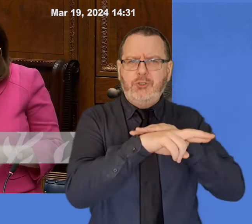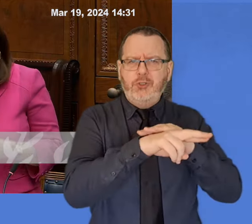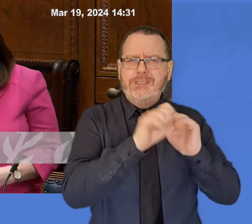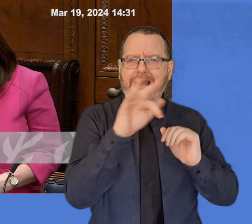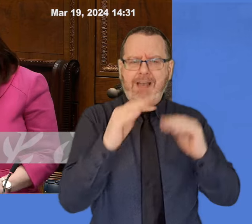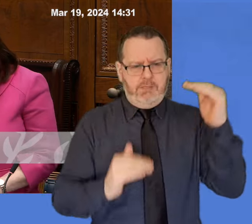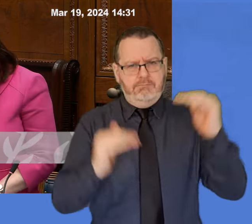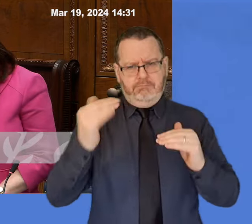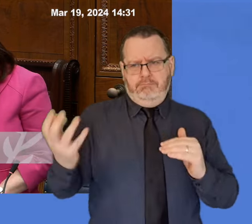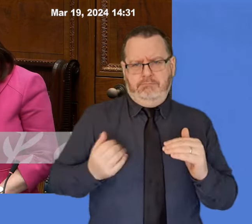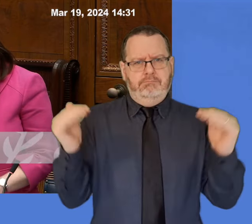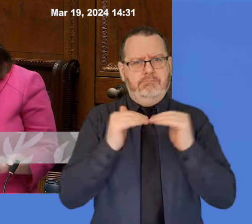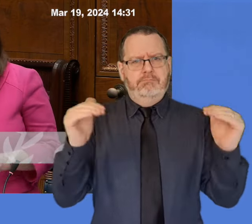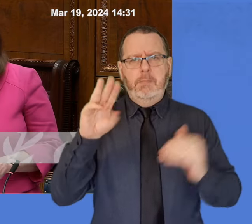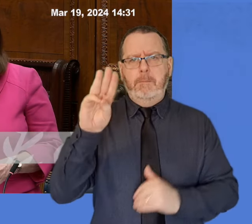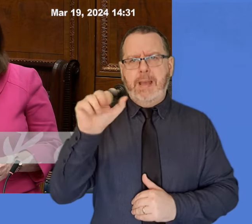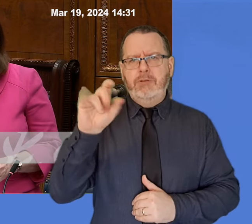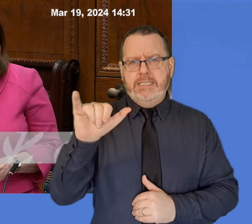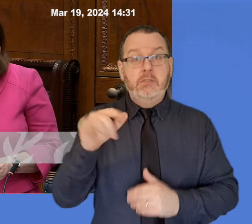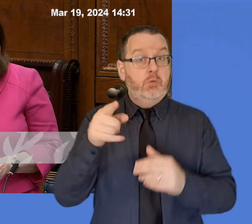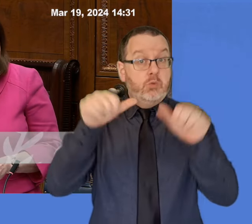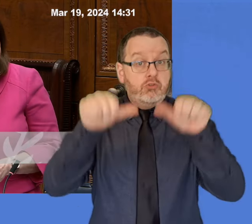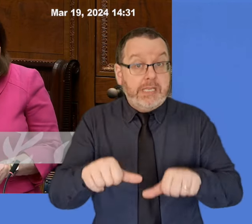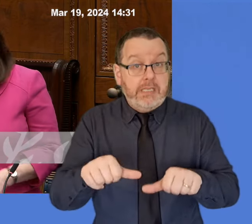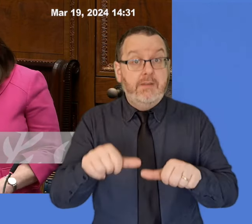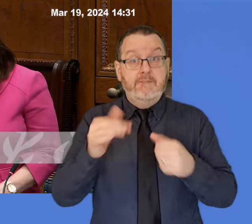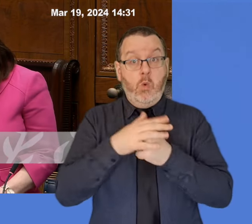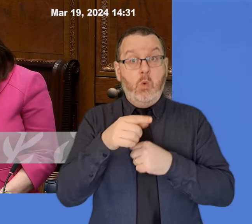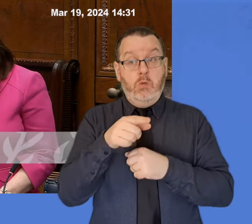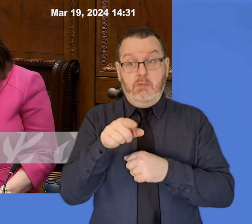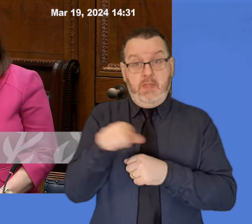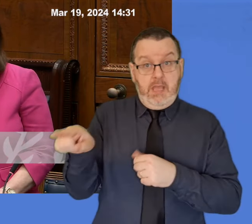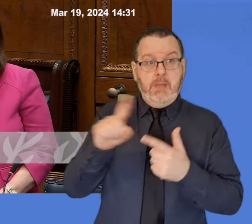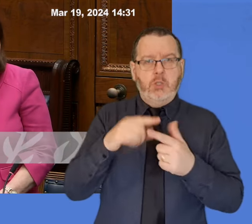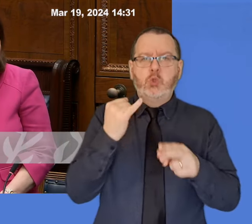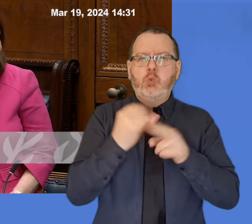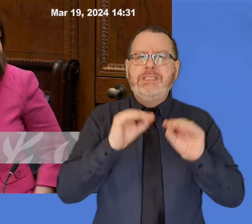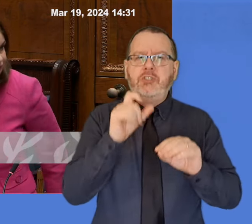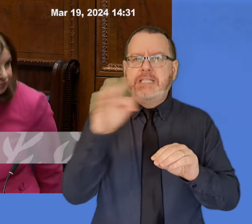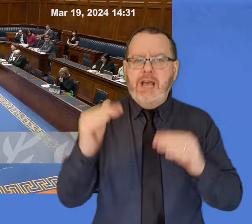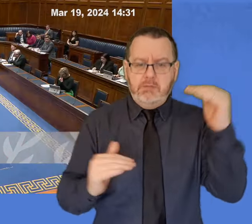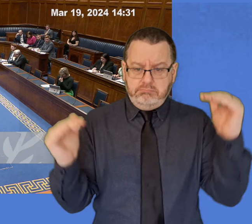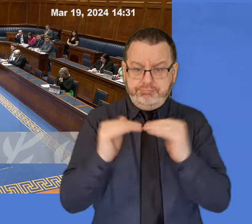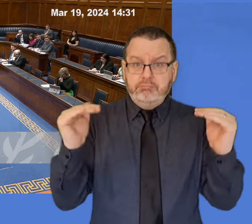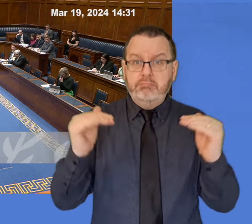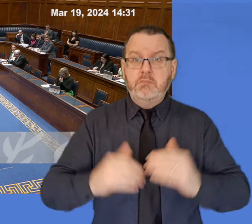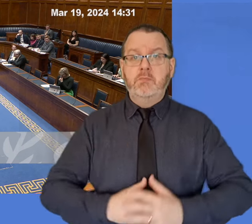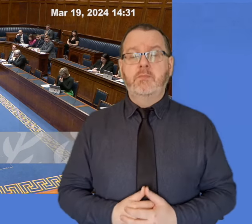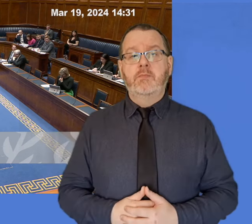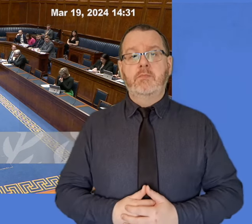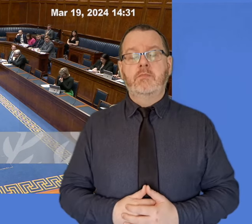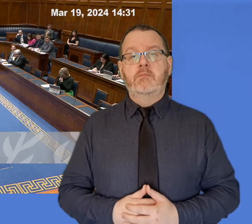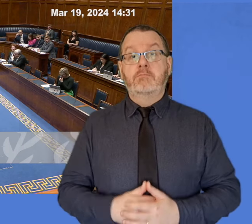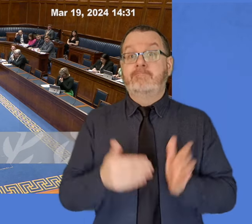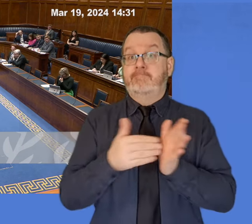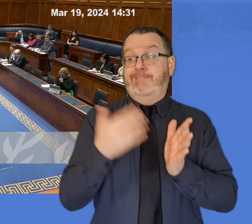agree with the principle of pay parity for further education lecturers and school teaching staff? Minister. Yes,